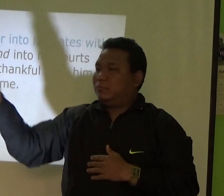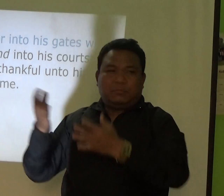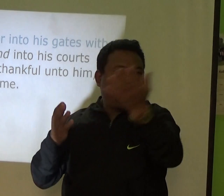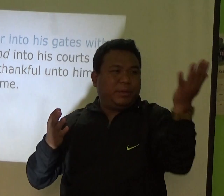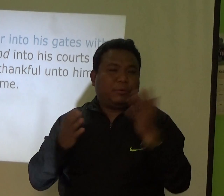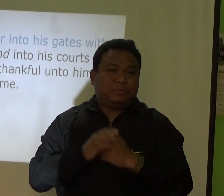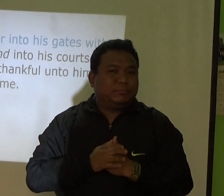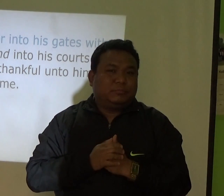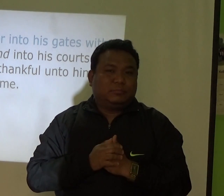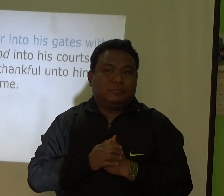People,